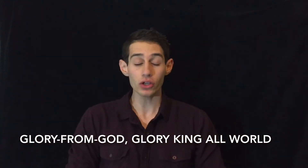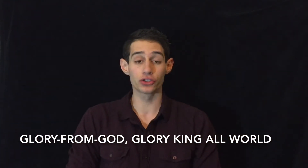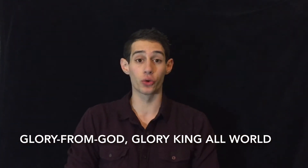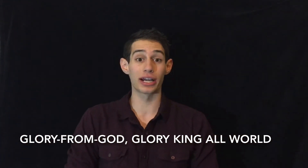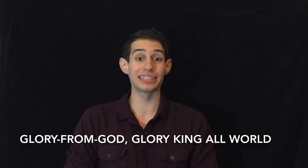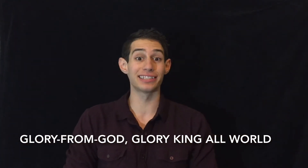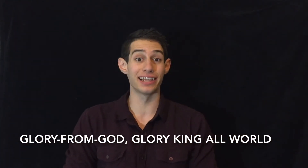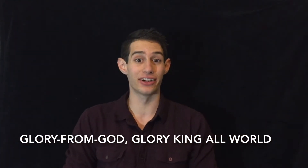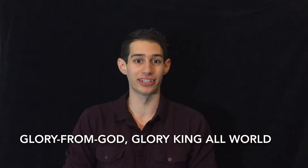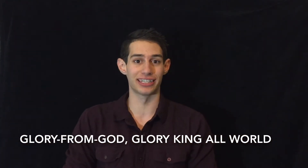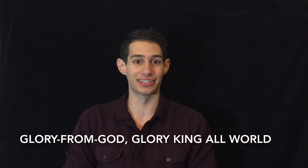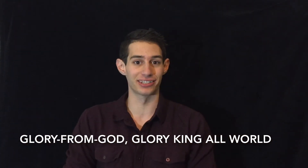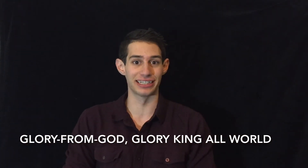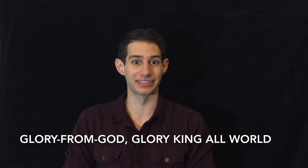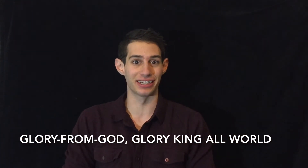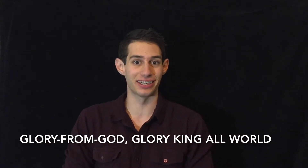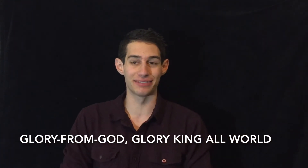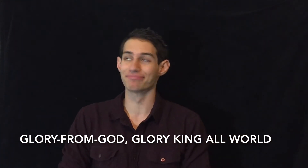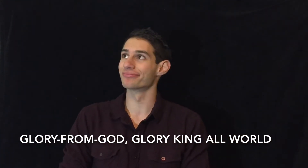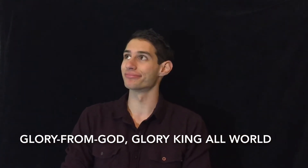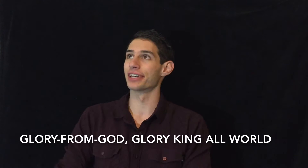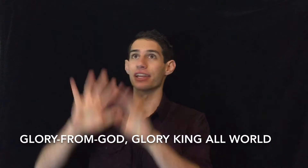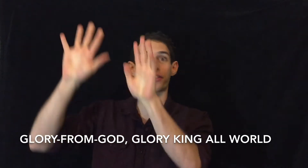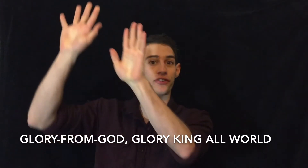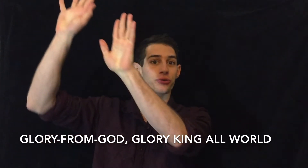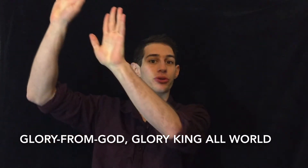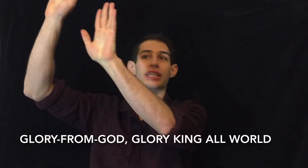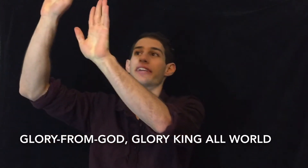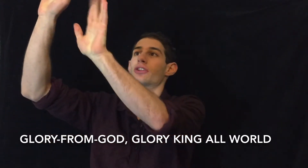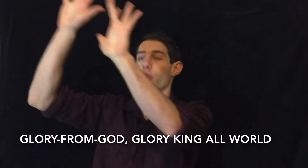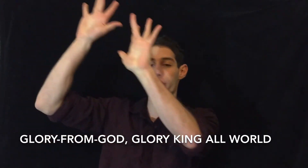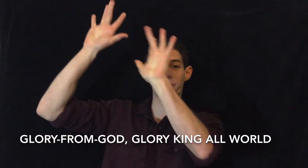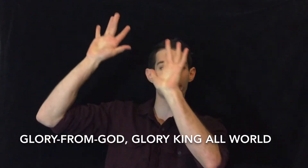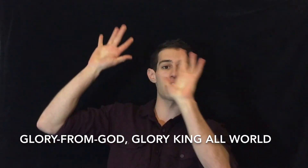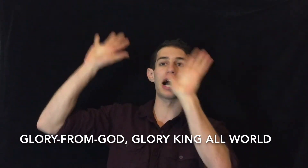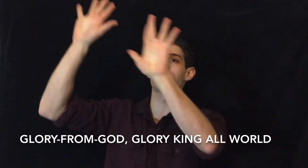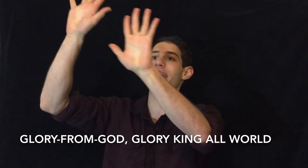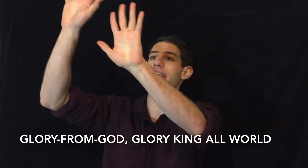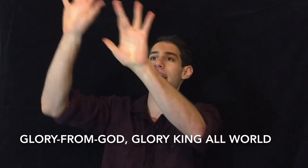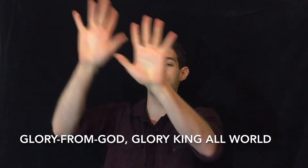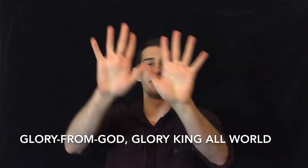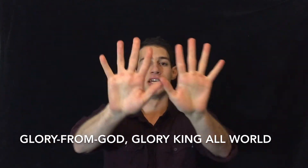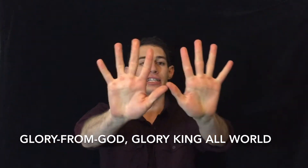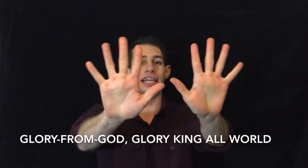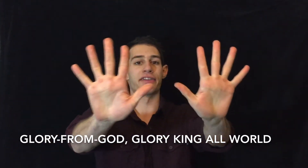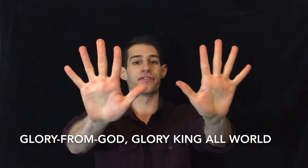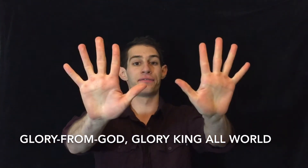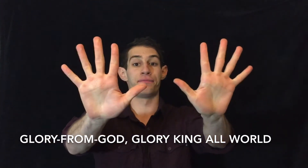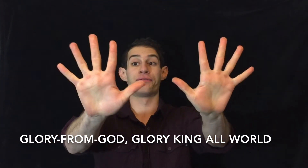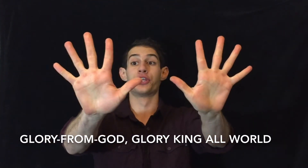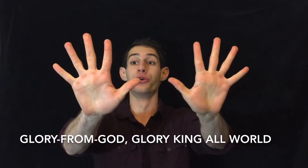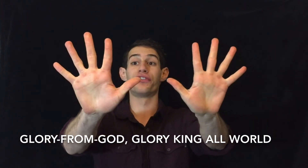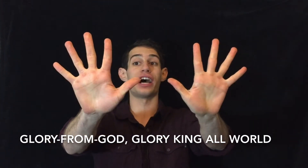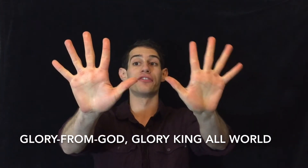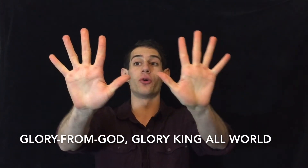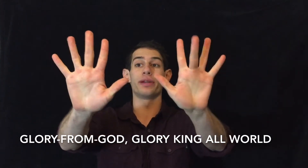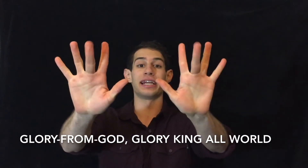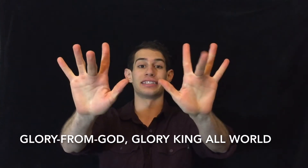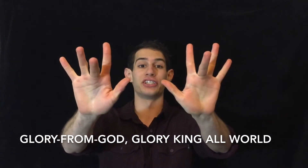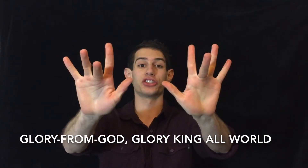So what I say there essentially is, like the first word is kind of glory from God. You're going to kind of take 2 5 open hands, and just your